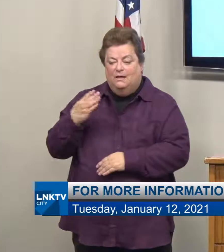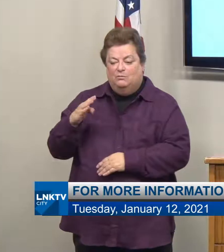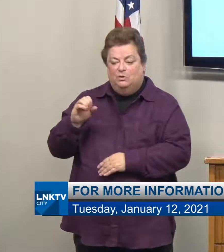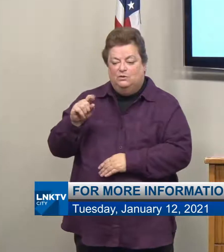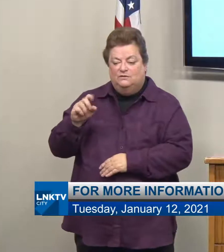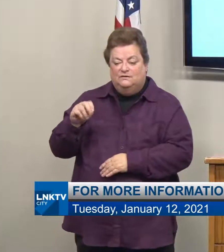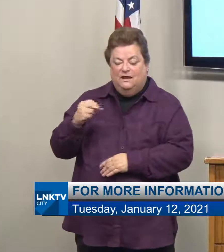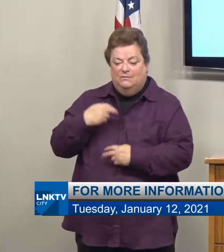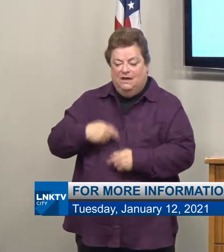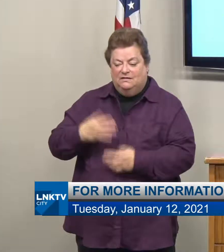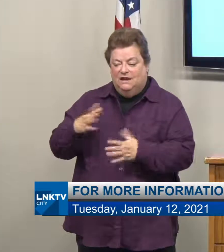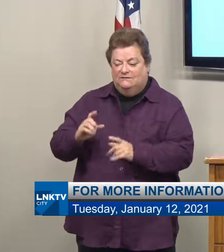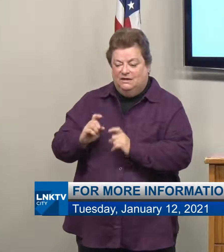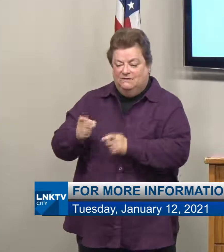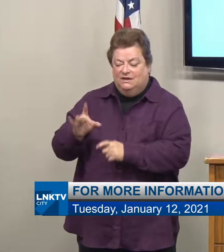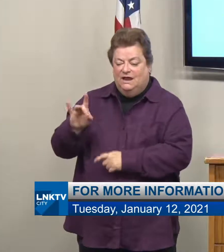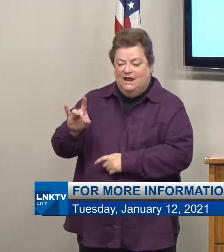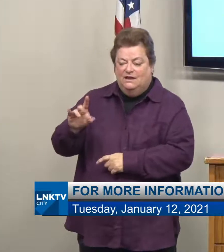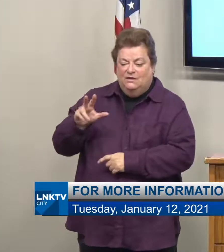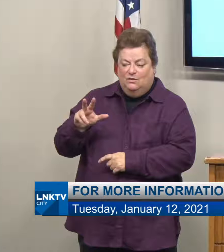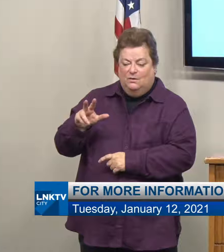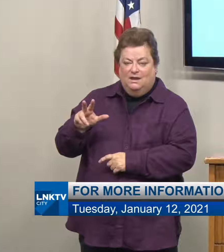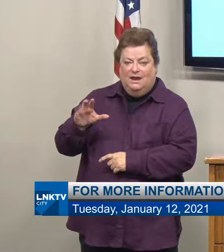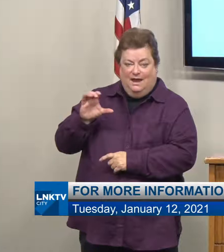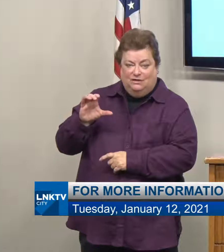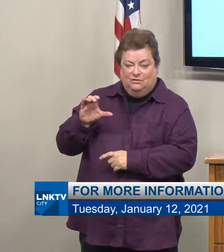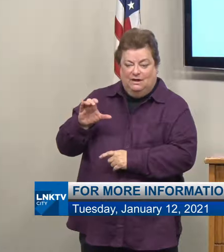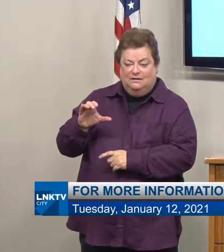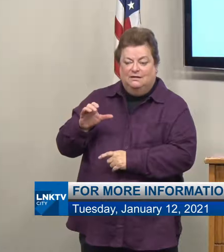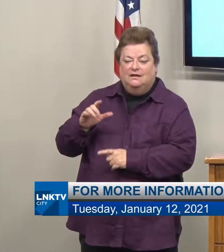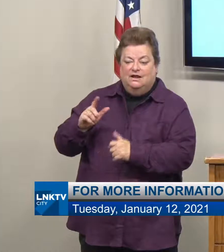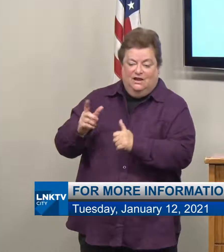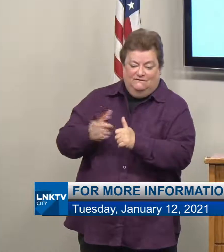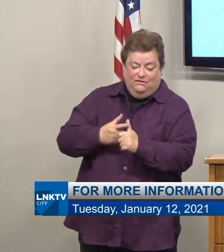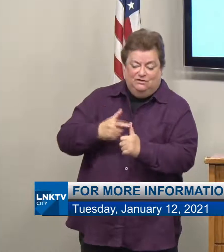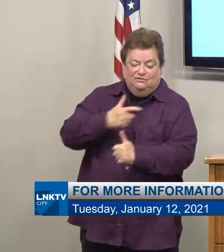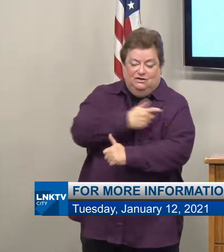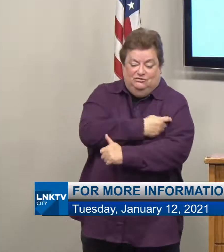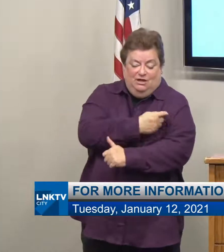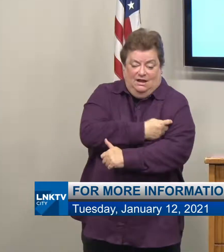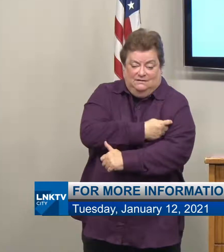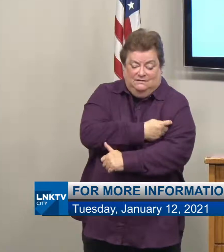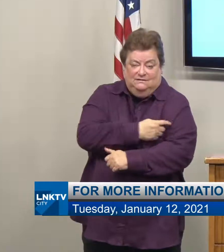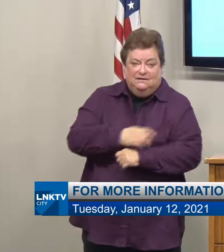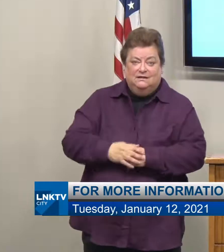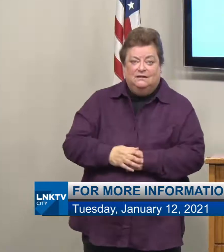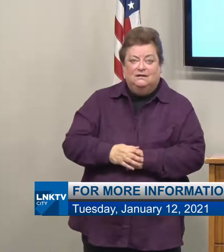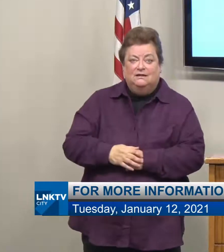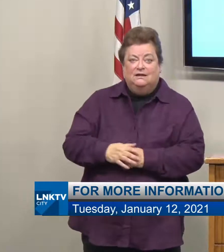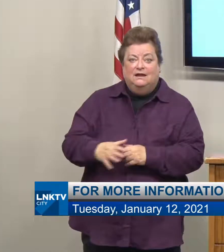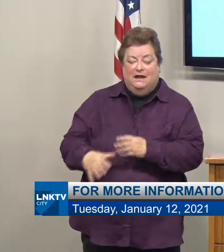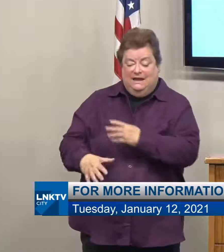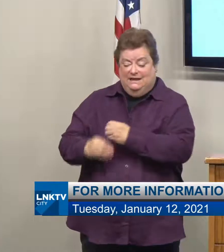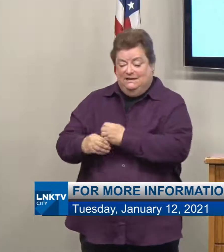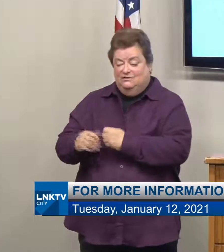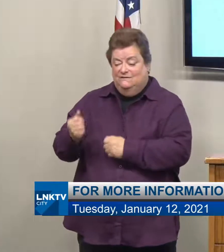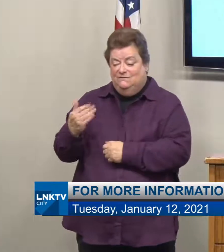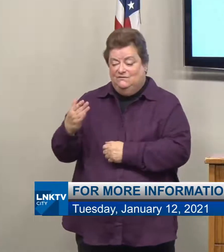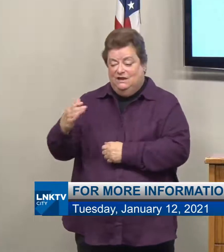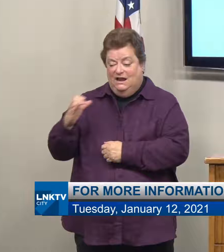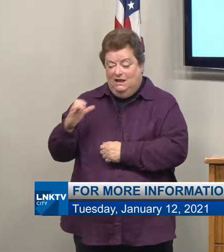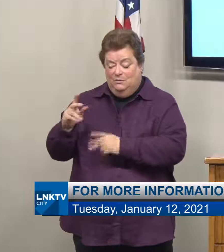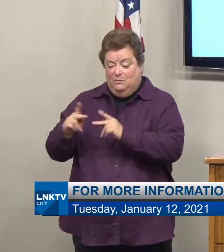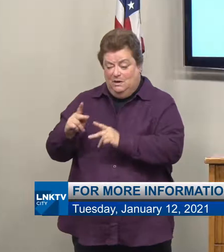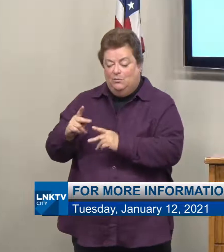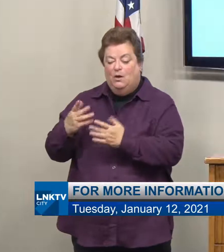have administered 8,300 first doses of COVID-19 vaccine. An additional 1,500 people are